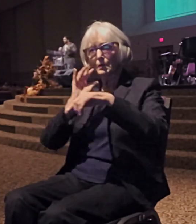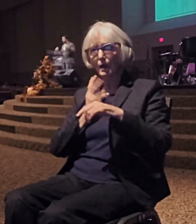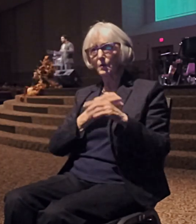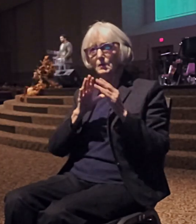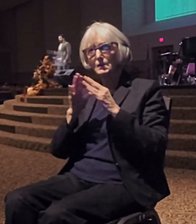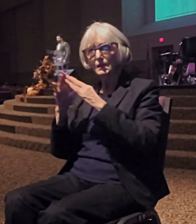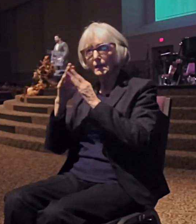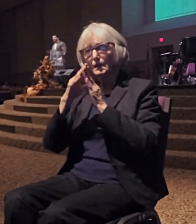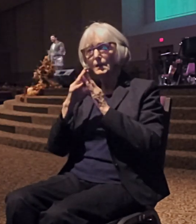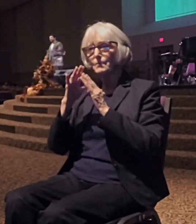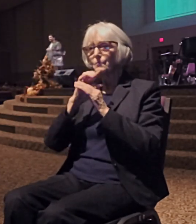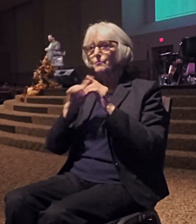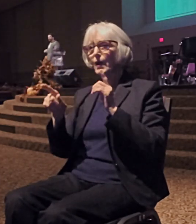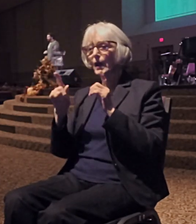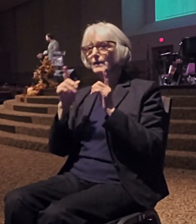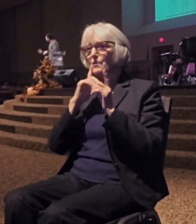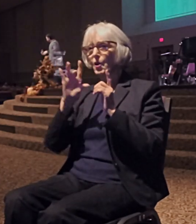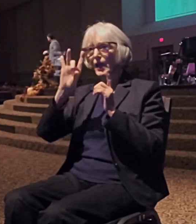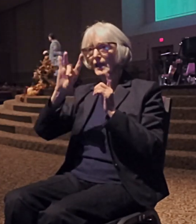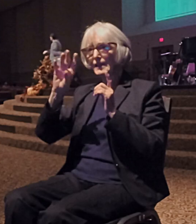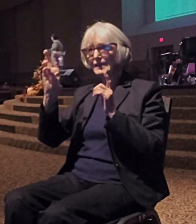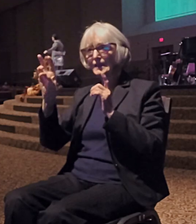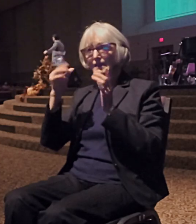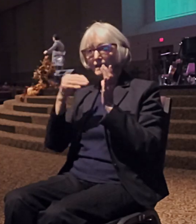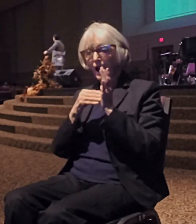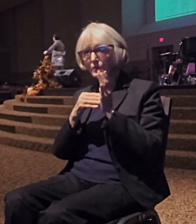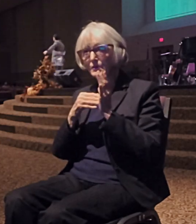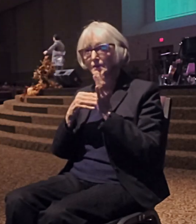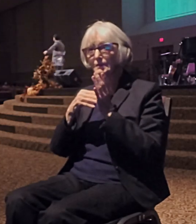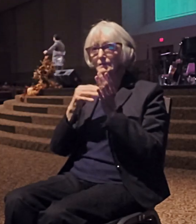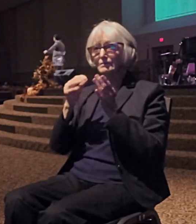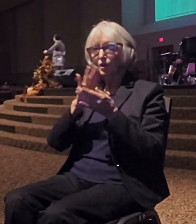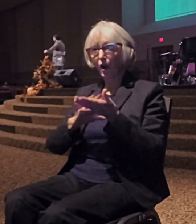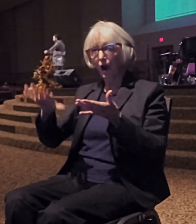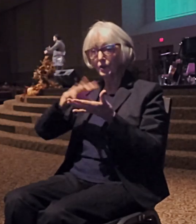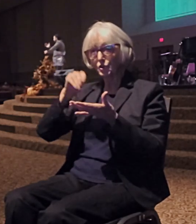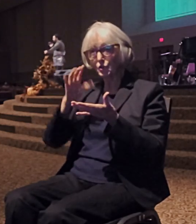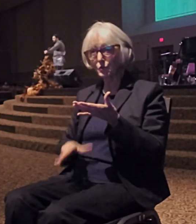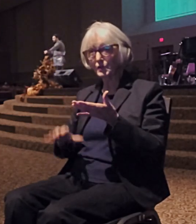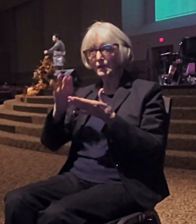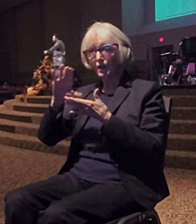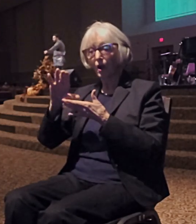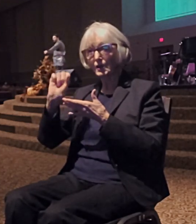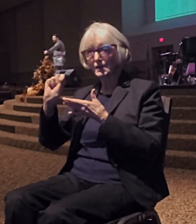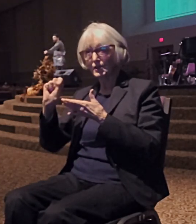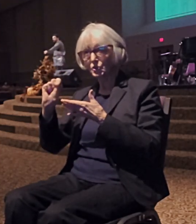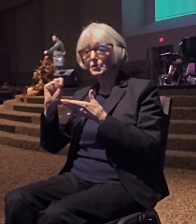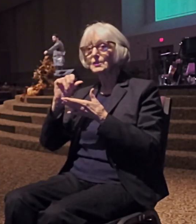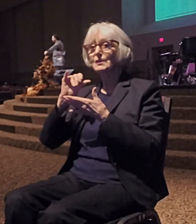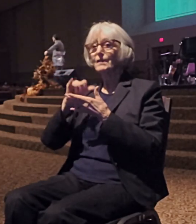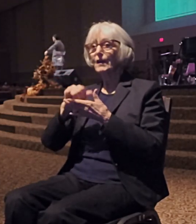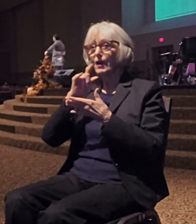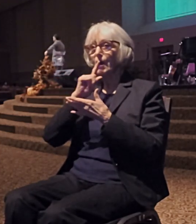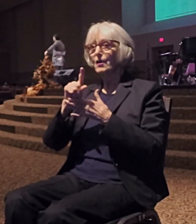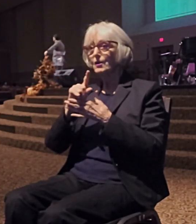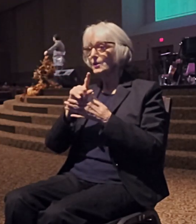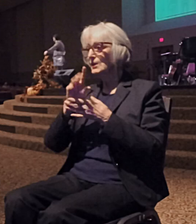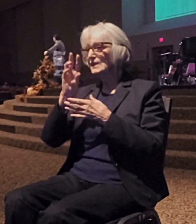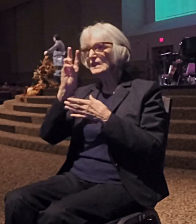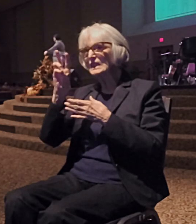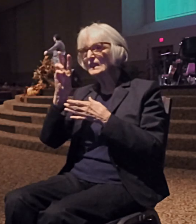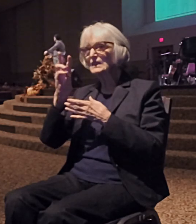But it occurred to us one day, there's 86,000 college students in Bryan College Station. Easily 10 good, solid churches they could go